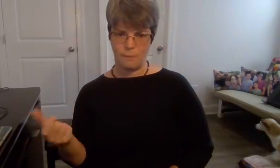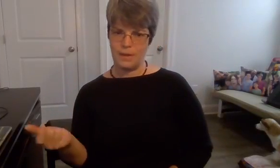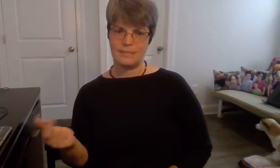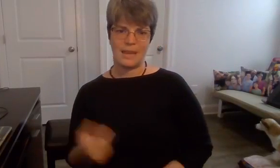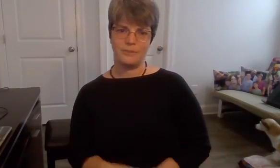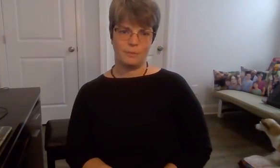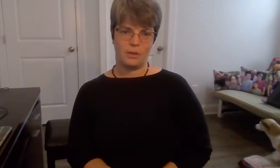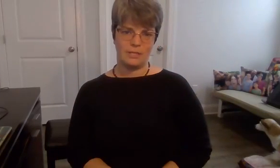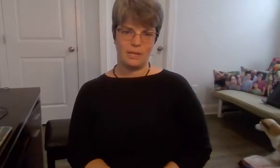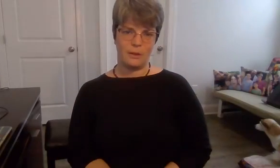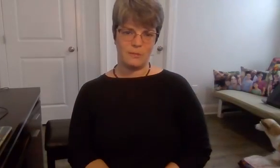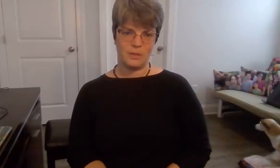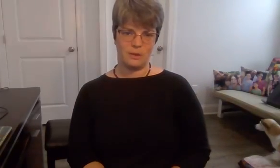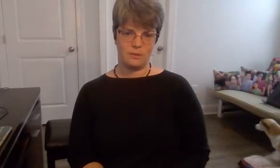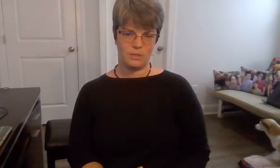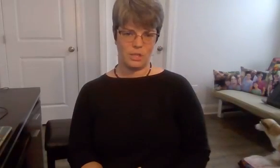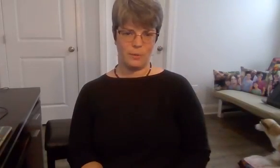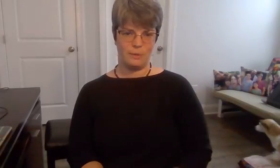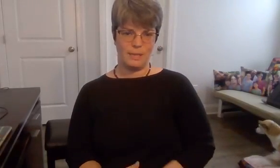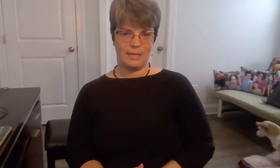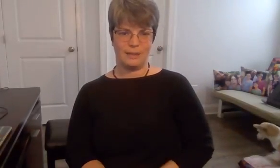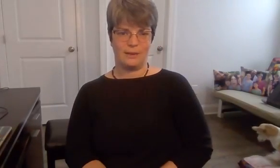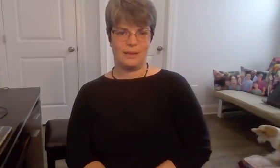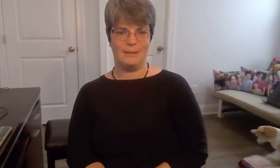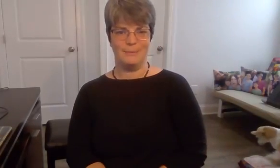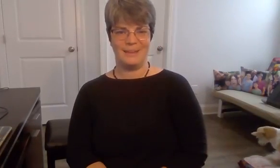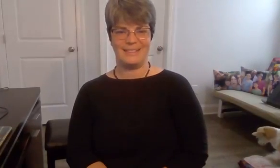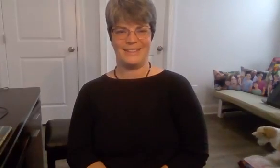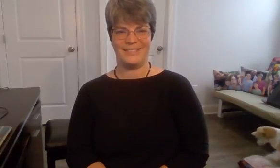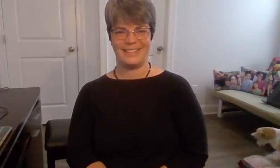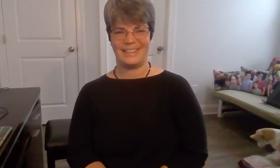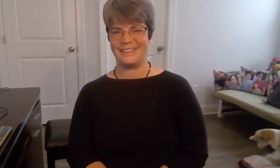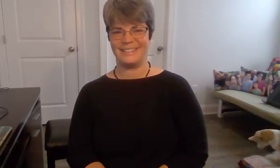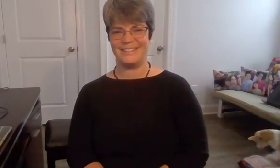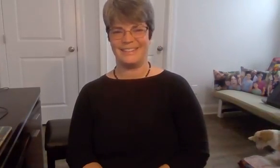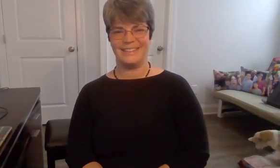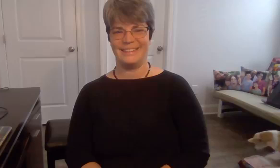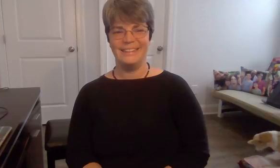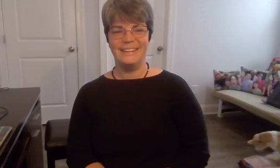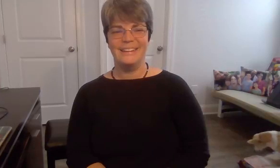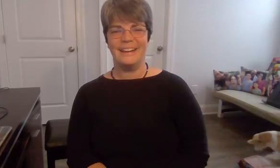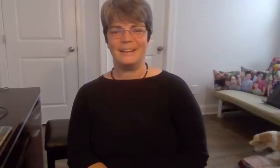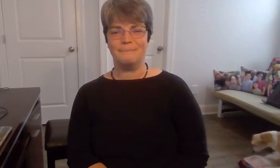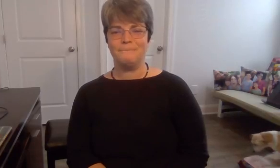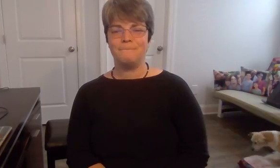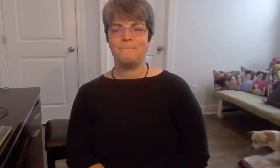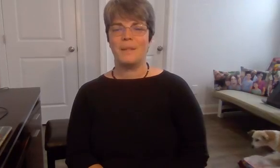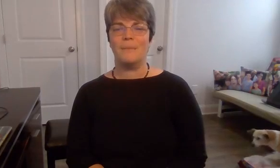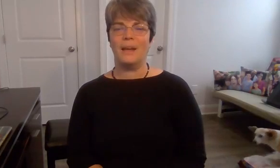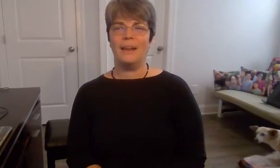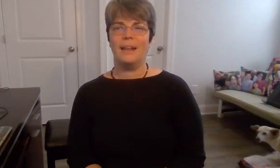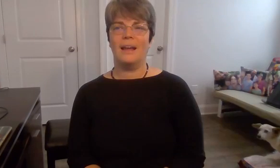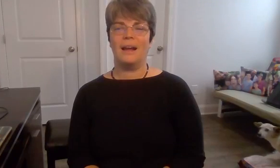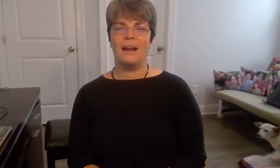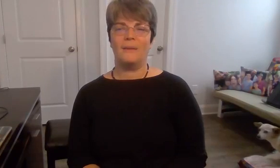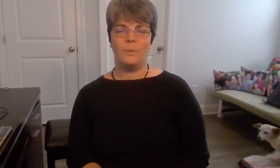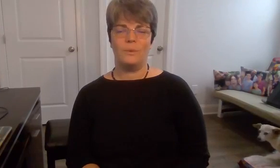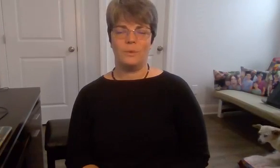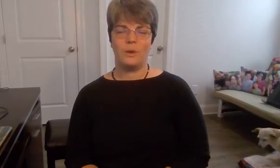minutes after because I know I was all slow in the beginning there, getting myself together. Sorry. But we'll go through